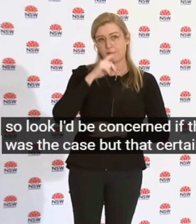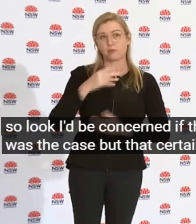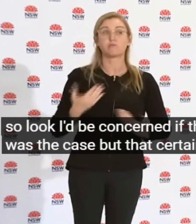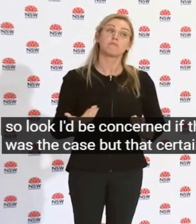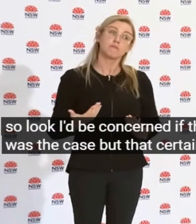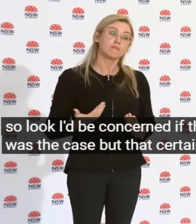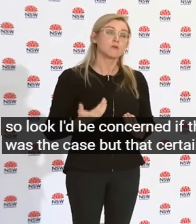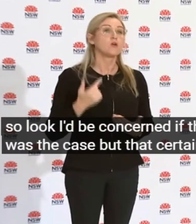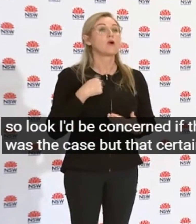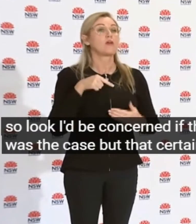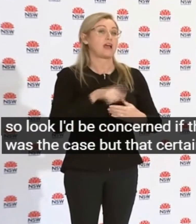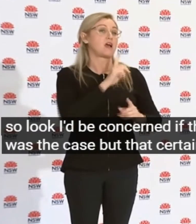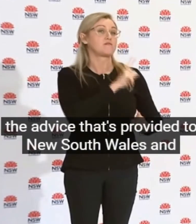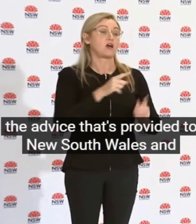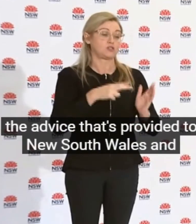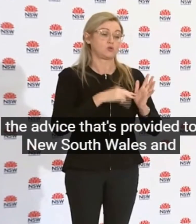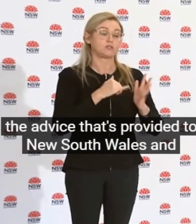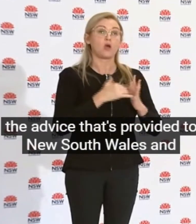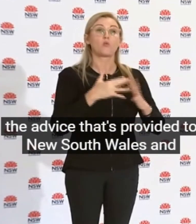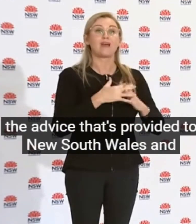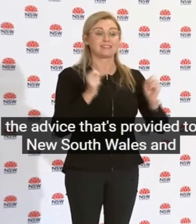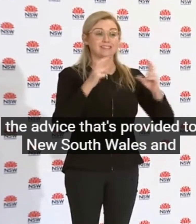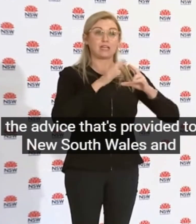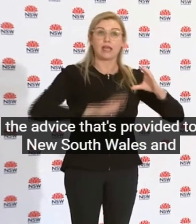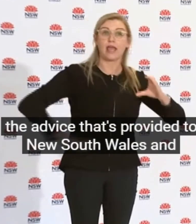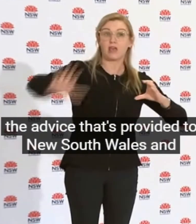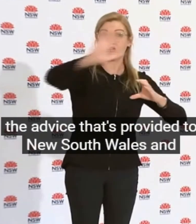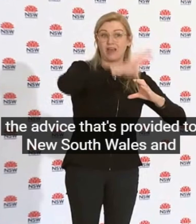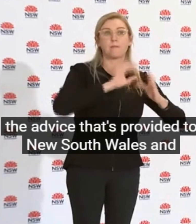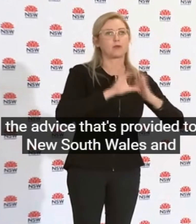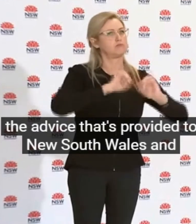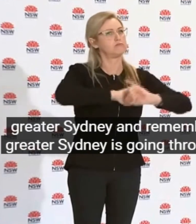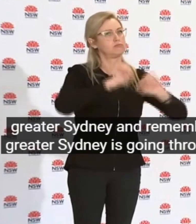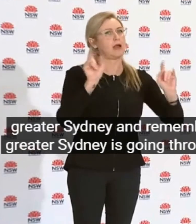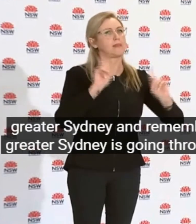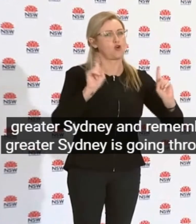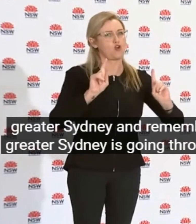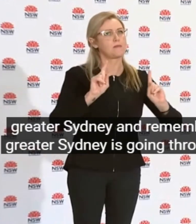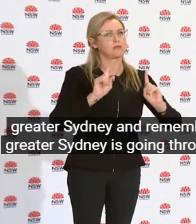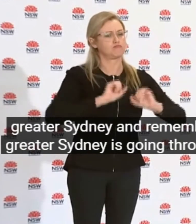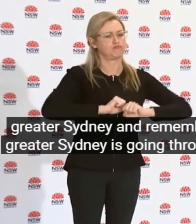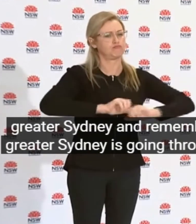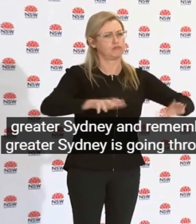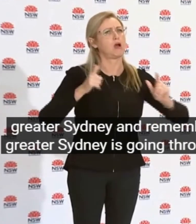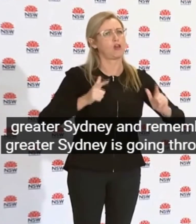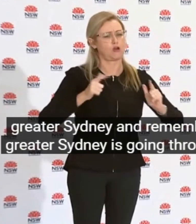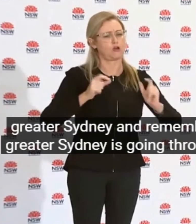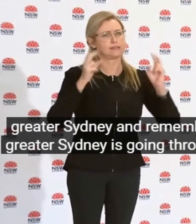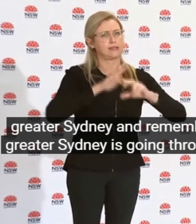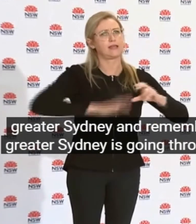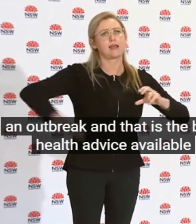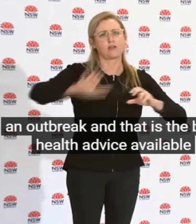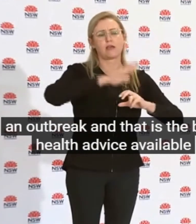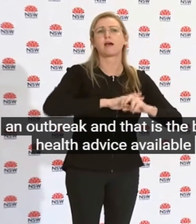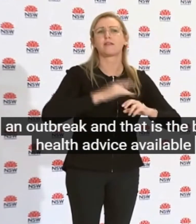South Wales and Greater Sydney. And remember, Greater Sydney is going through an outbreak, and that is the best health advice available. And if people do have concerns, they can